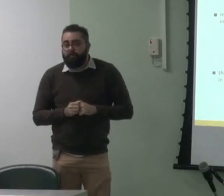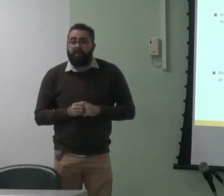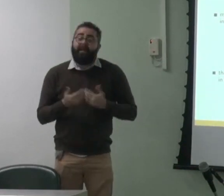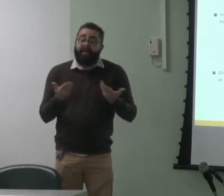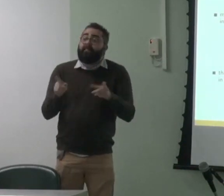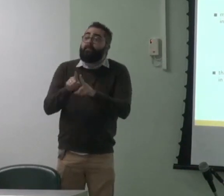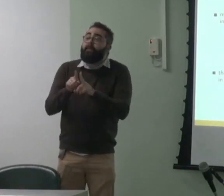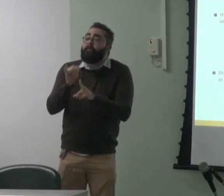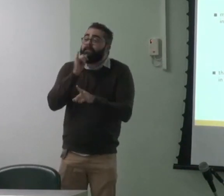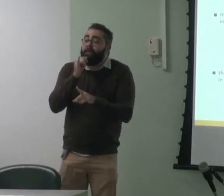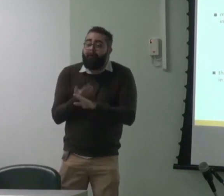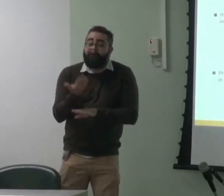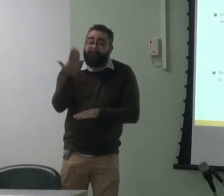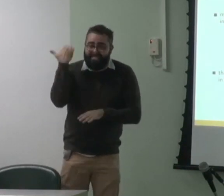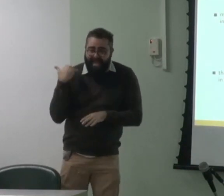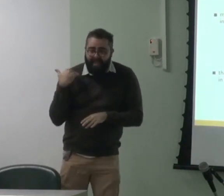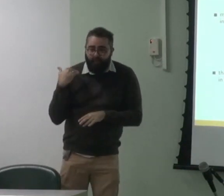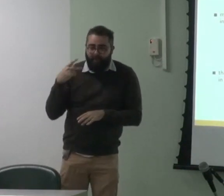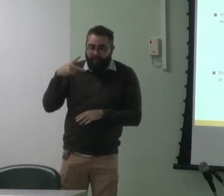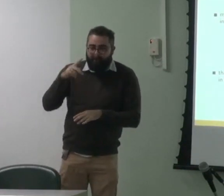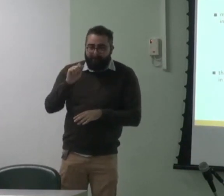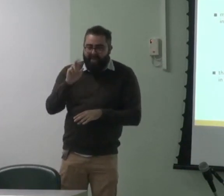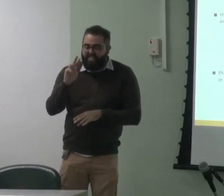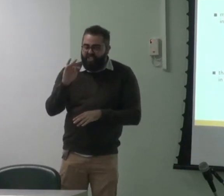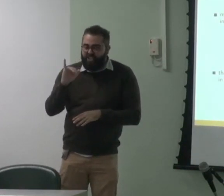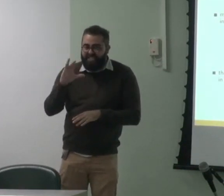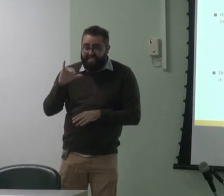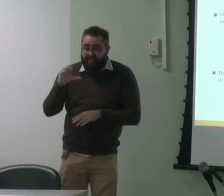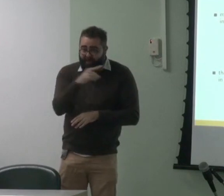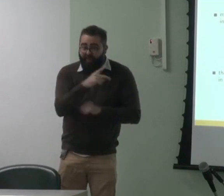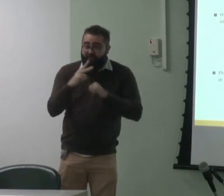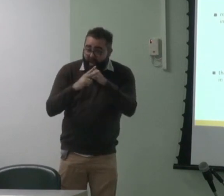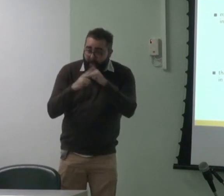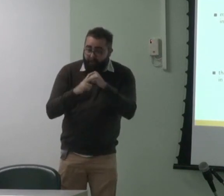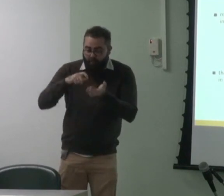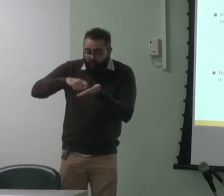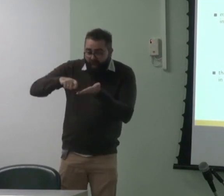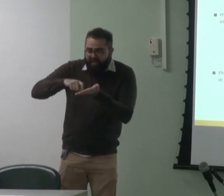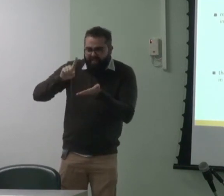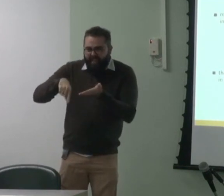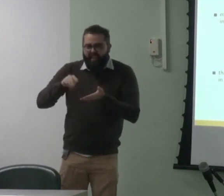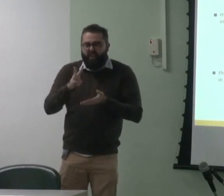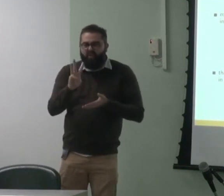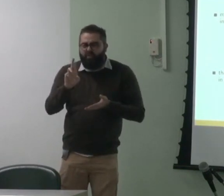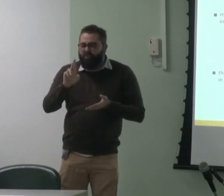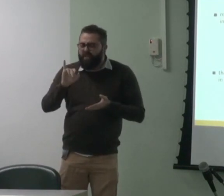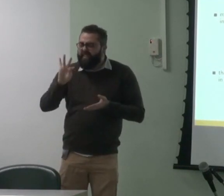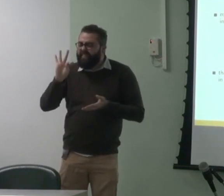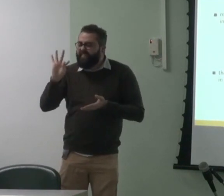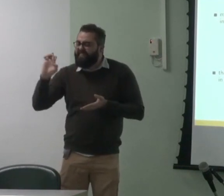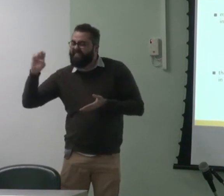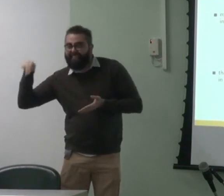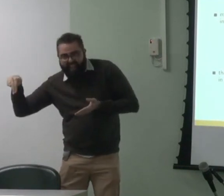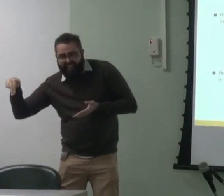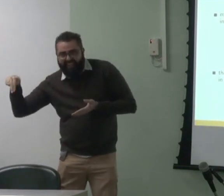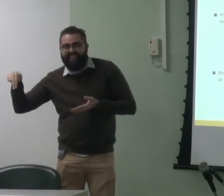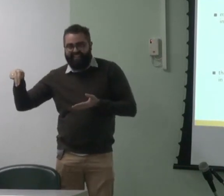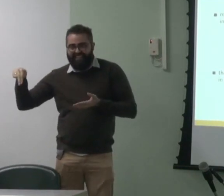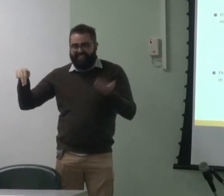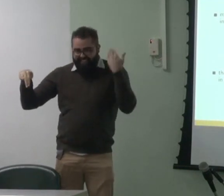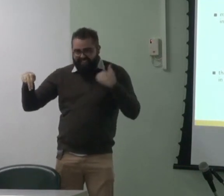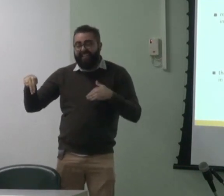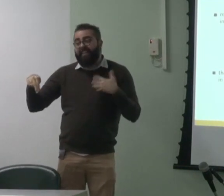write, or whether I have it as an adjective, so I assign the lemma